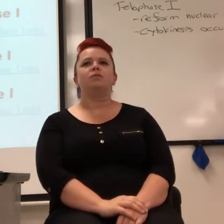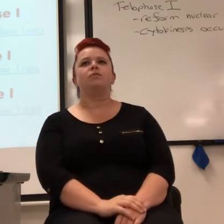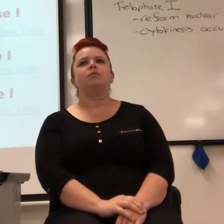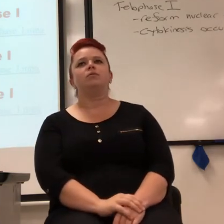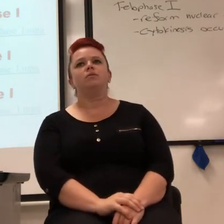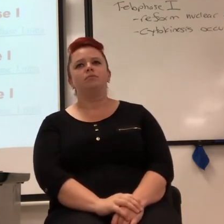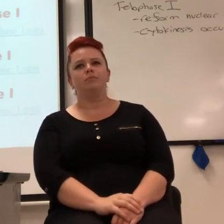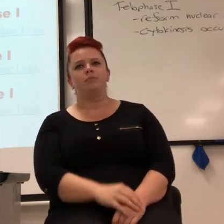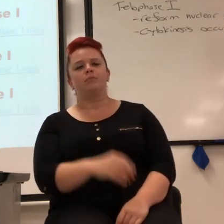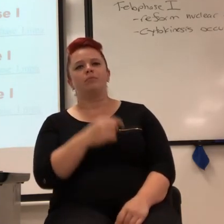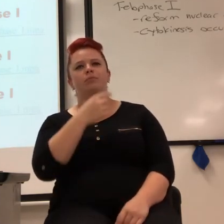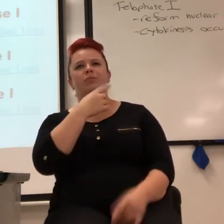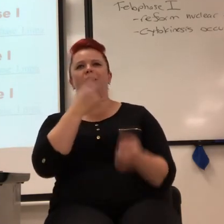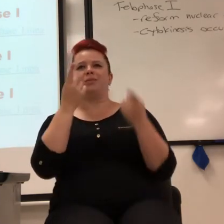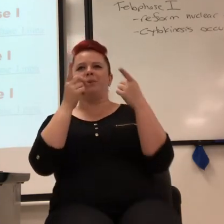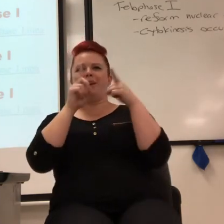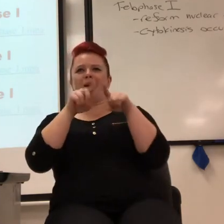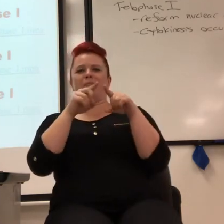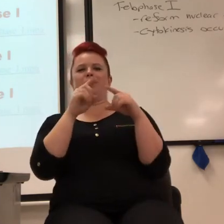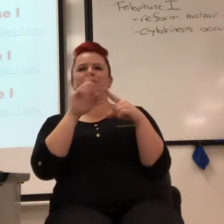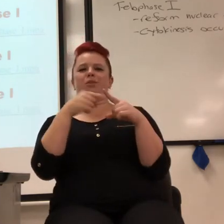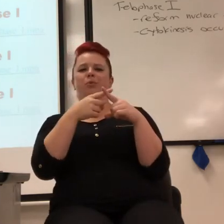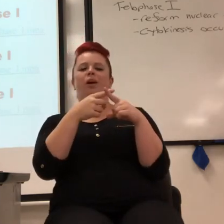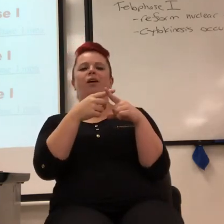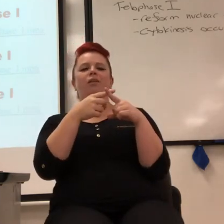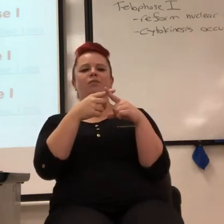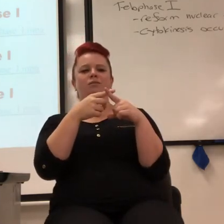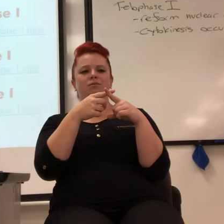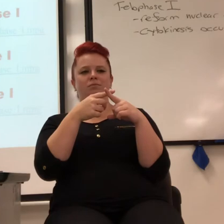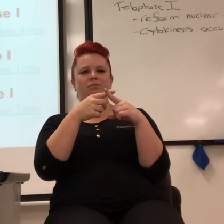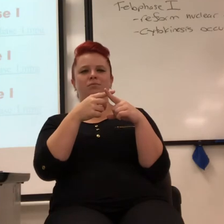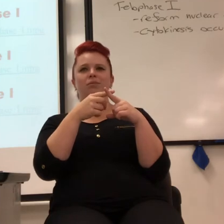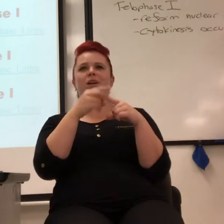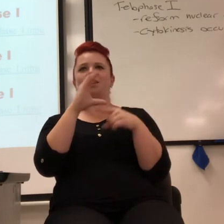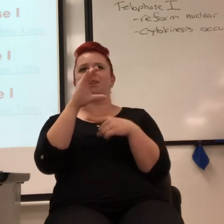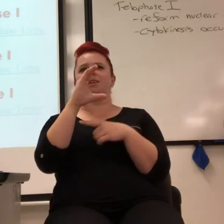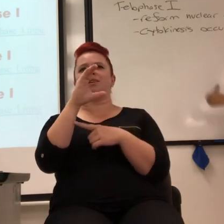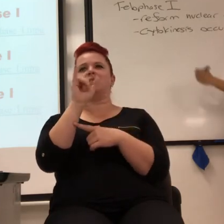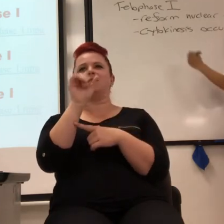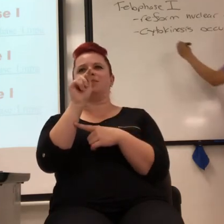Cytokinesis is a division of the cytoplasm.